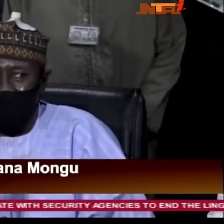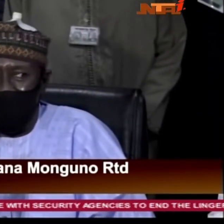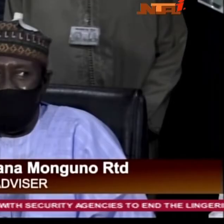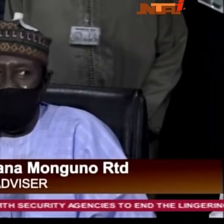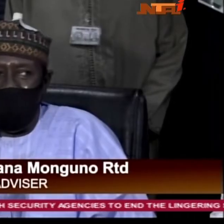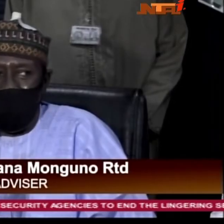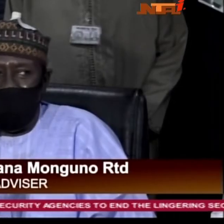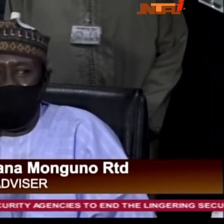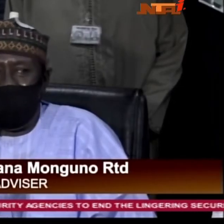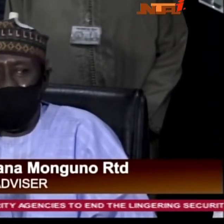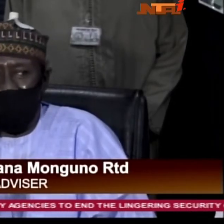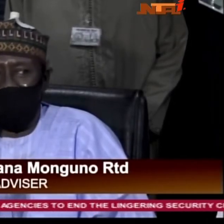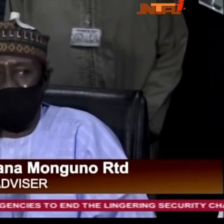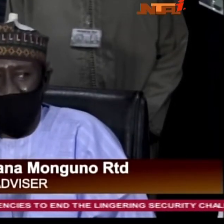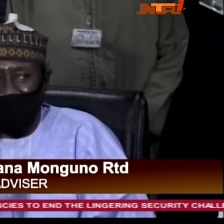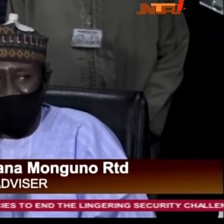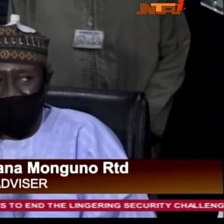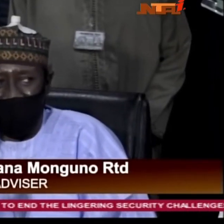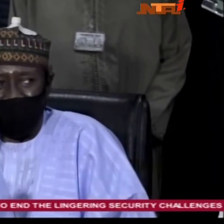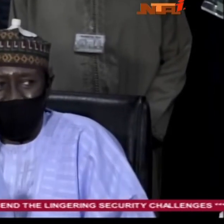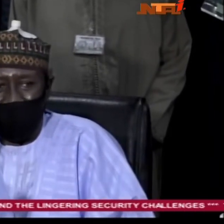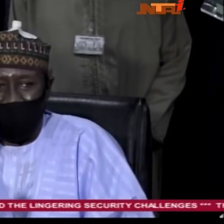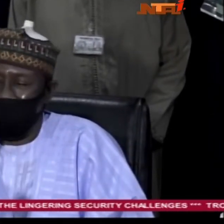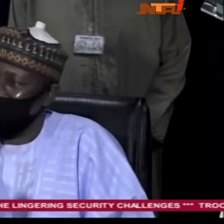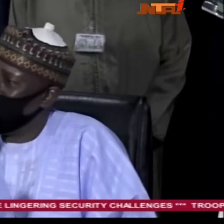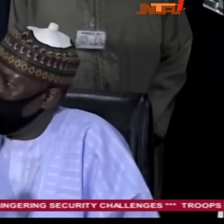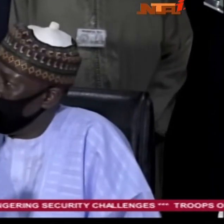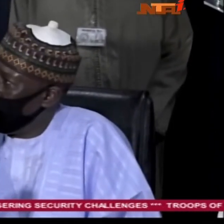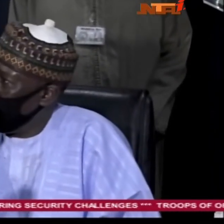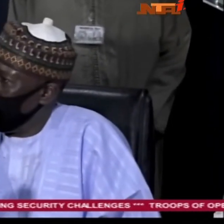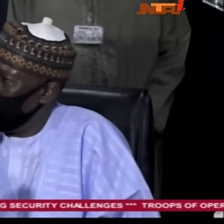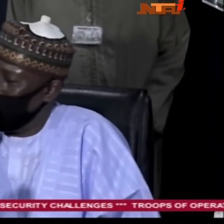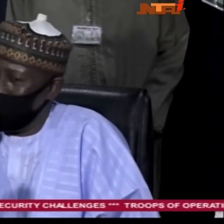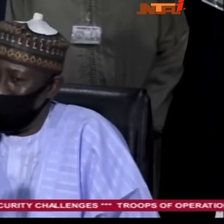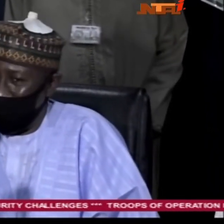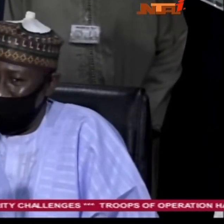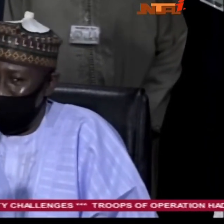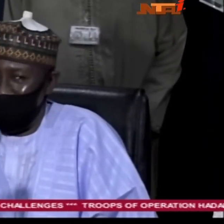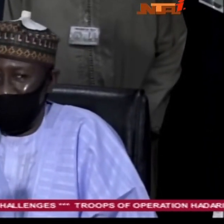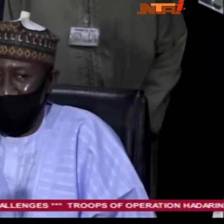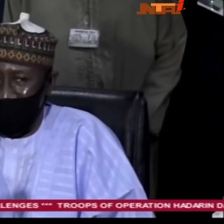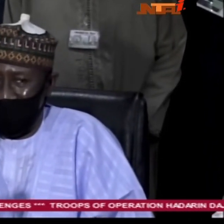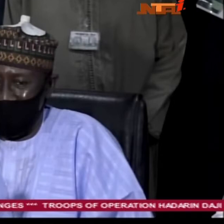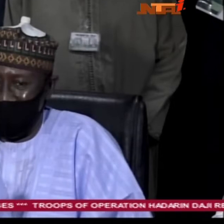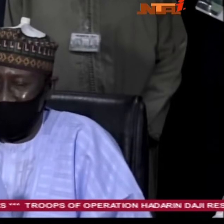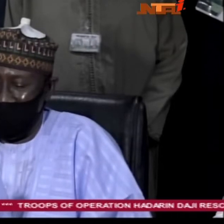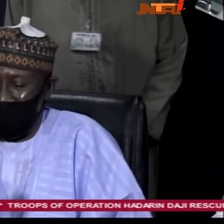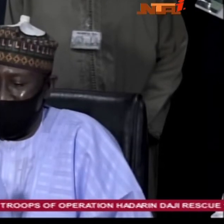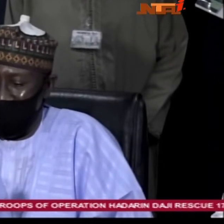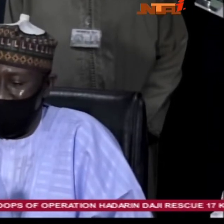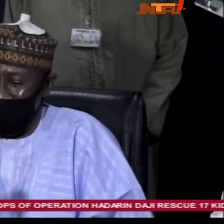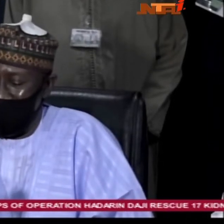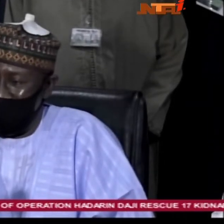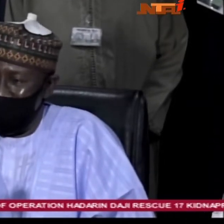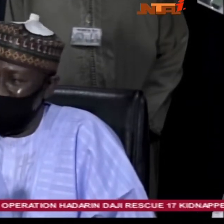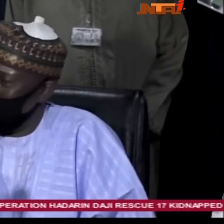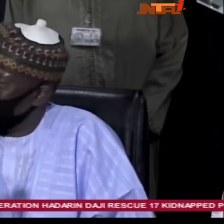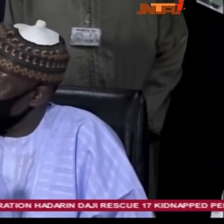we review our strategy with a view to bringing to an end